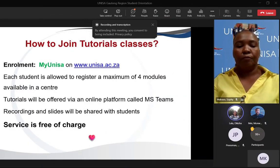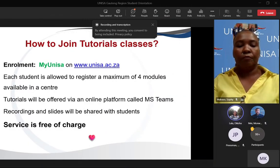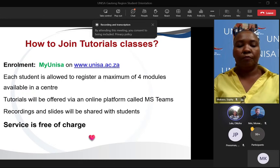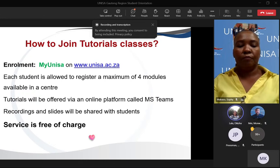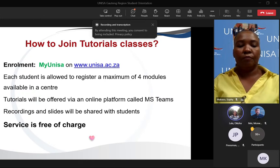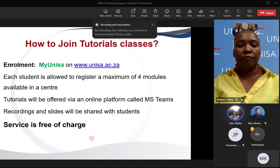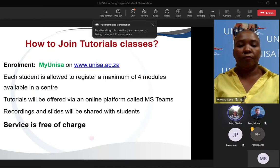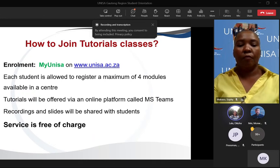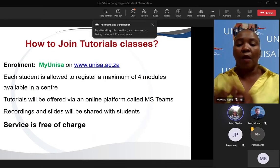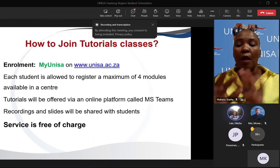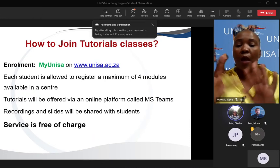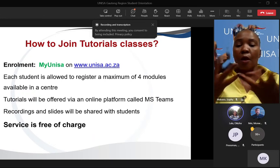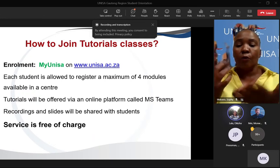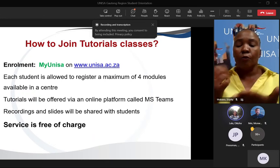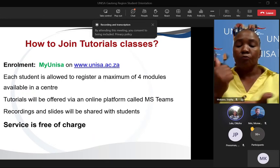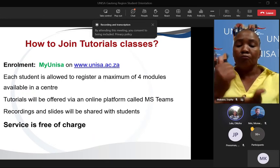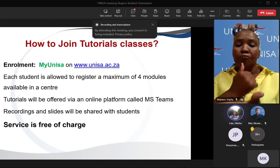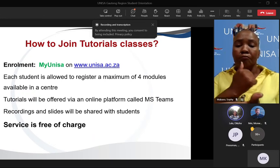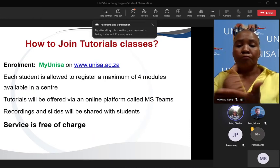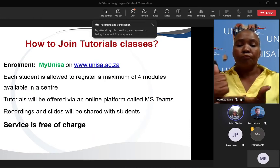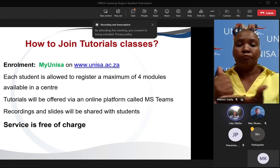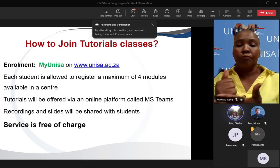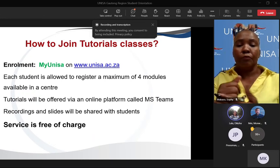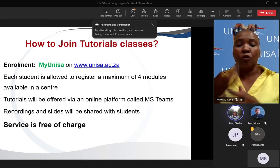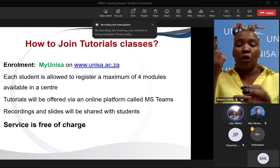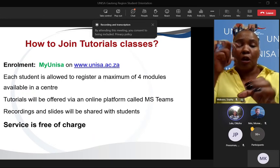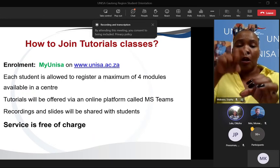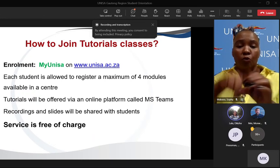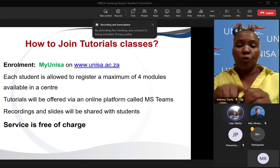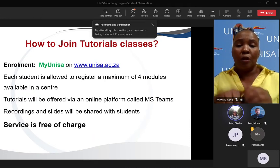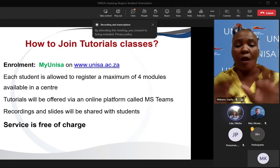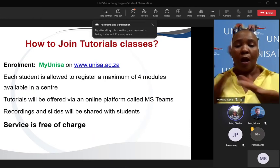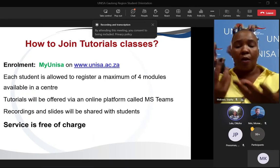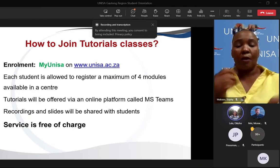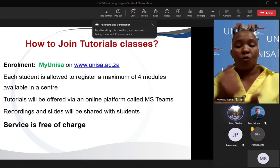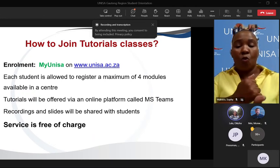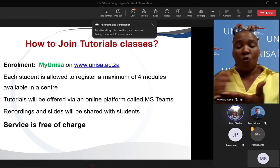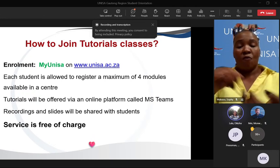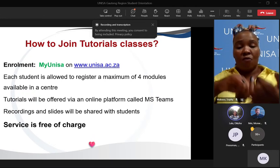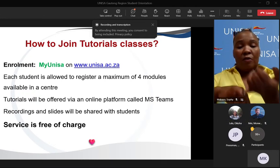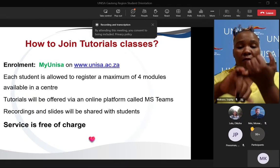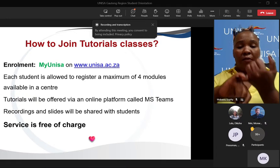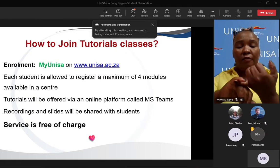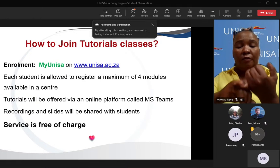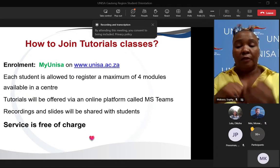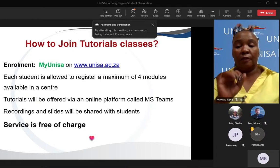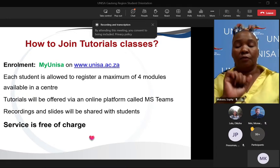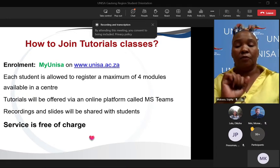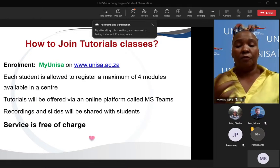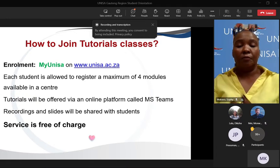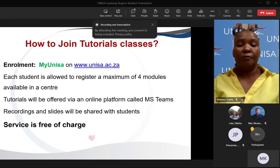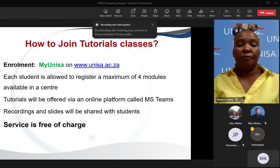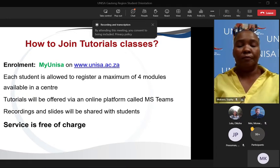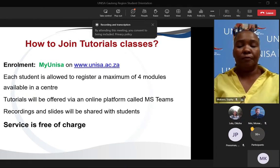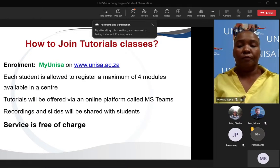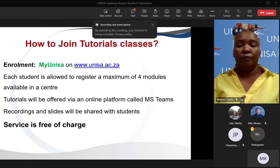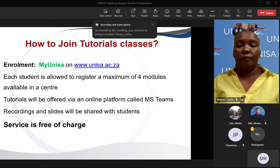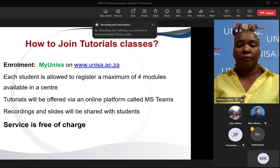so how do you join a tutorial class first you enroll for the modules that you